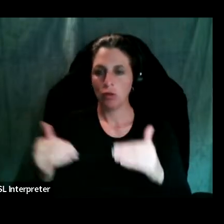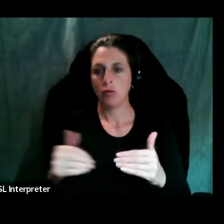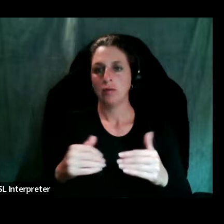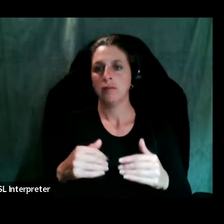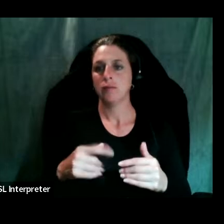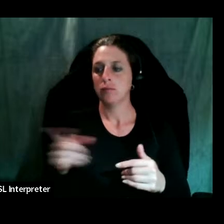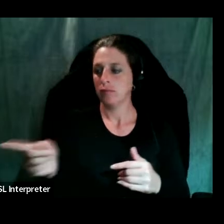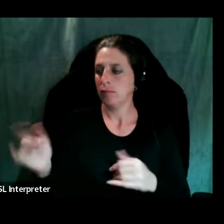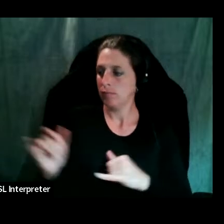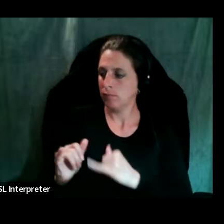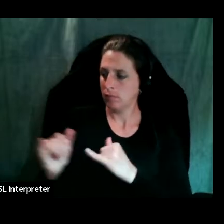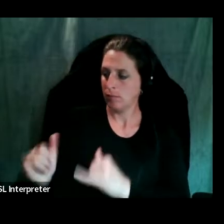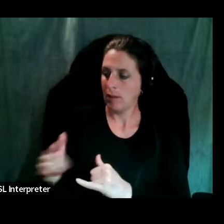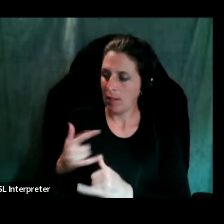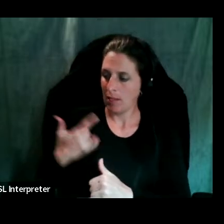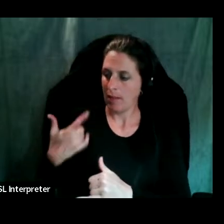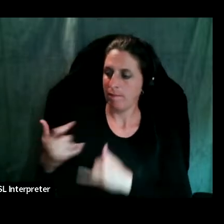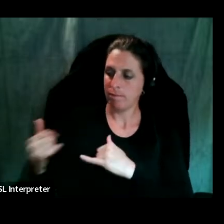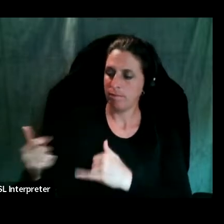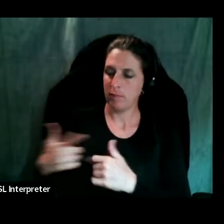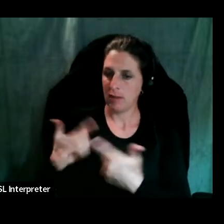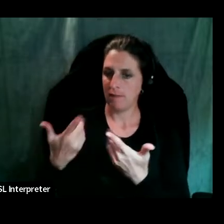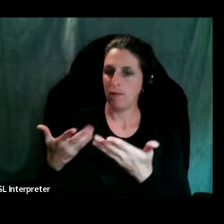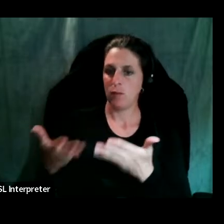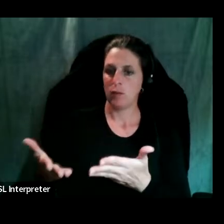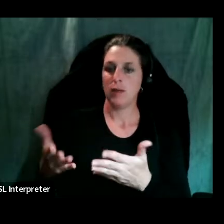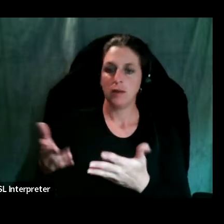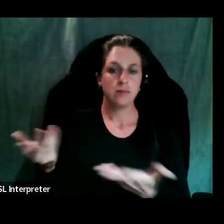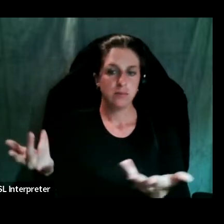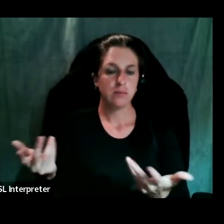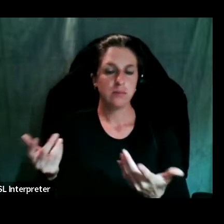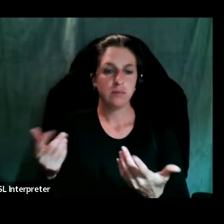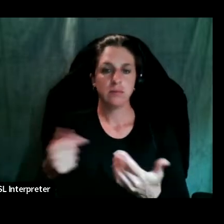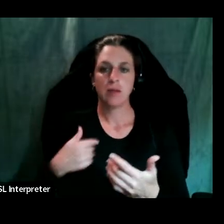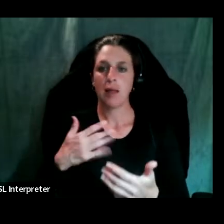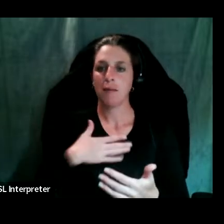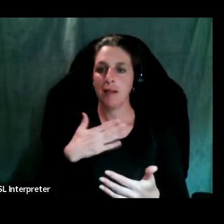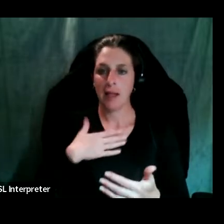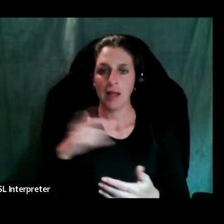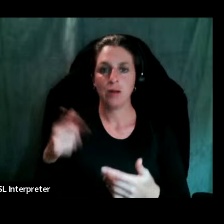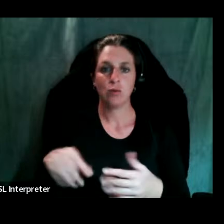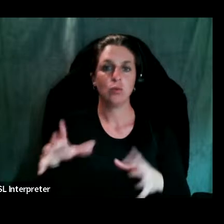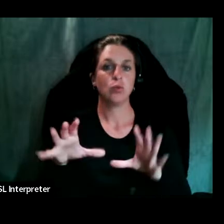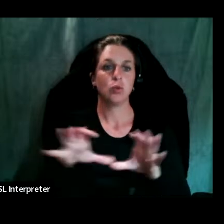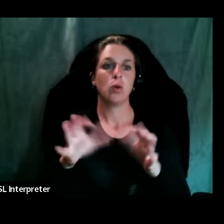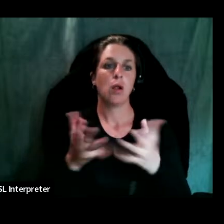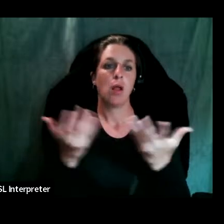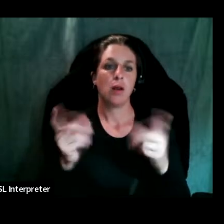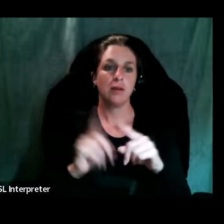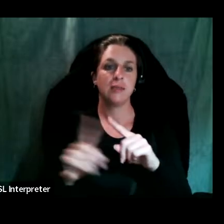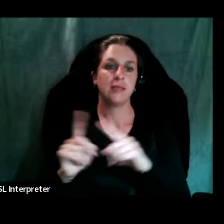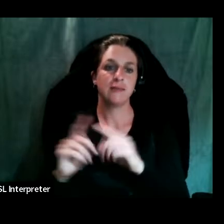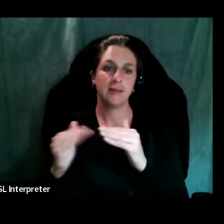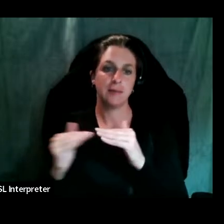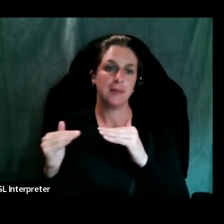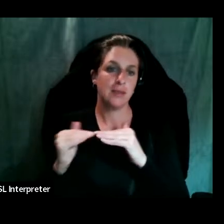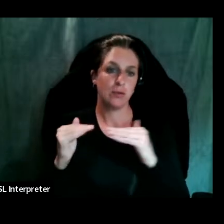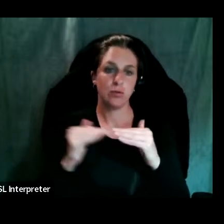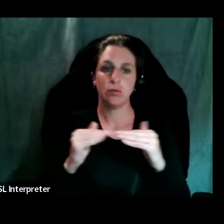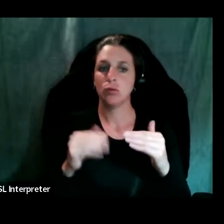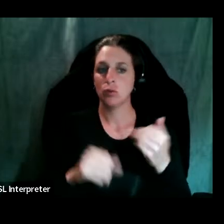just like you do. And so I really am glad that you all do a lot of different peer support, because that's very, very important